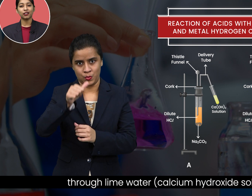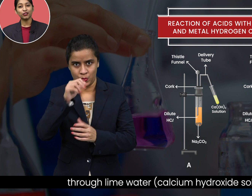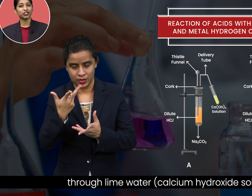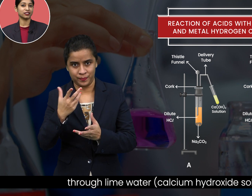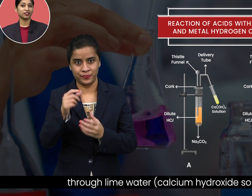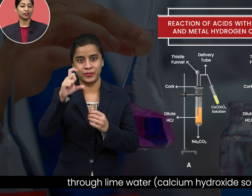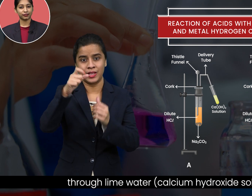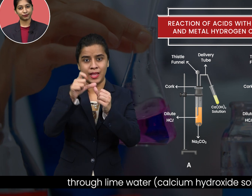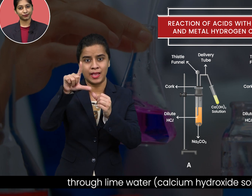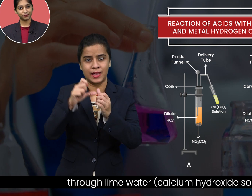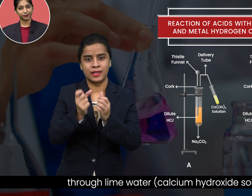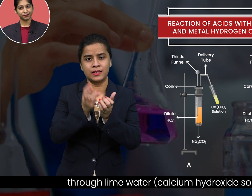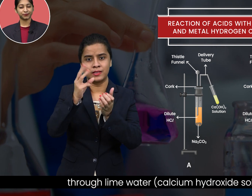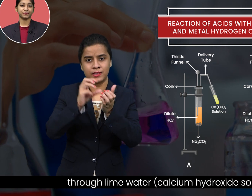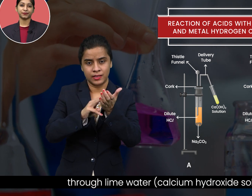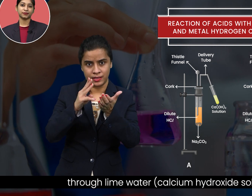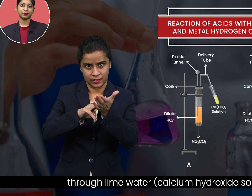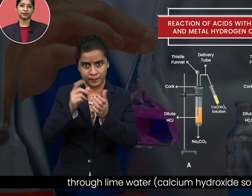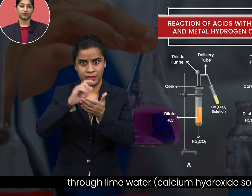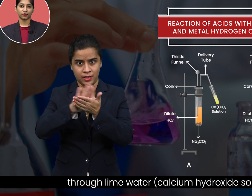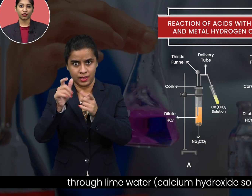hydroxide solution.